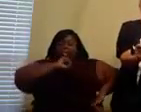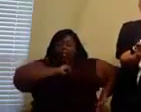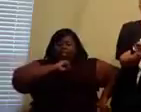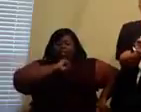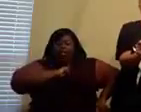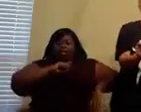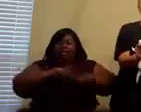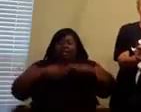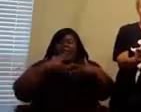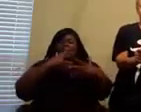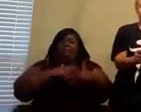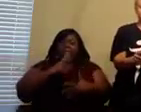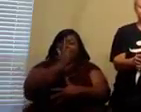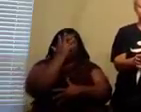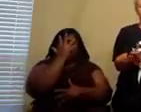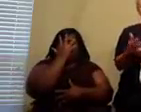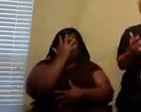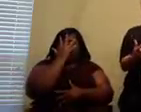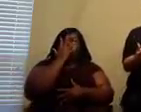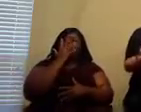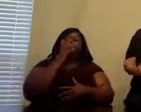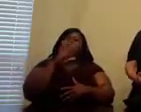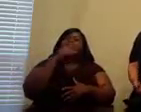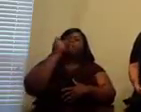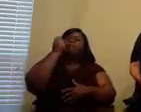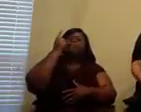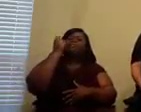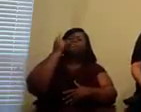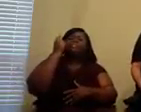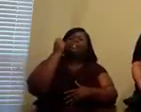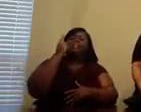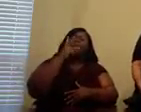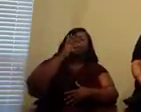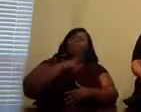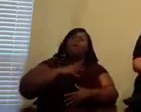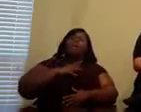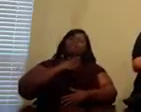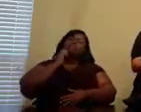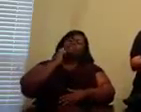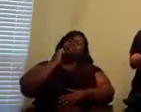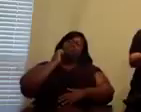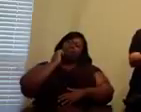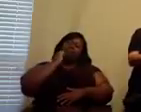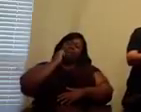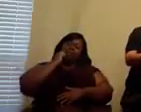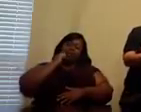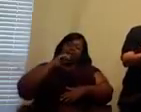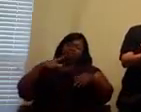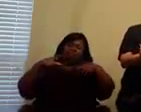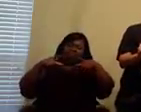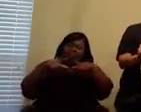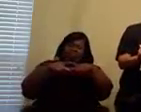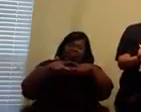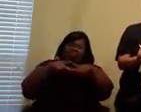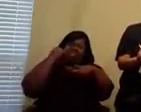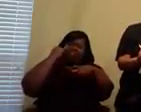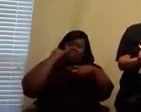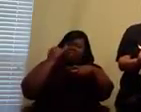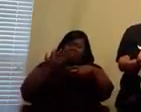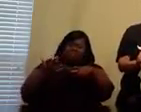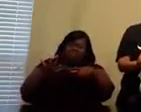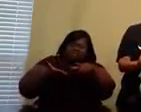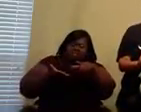if they can't breathe, could you imagine how much we can't breathe down there? So we